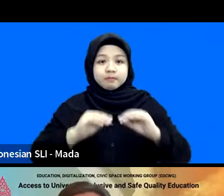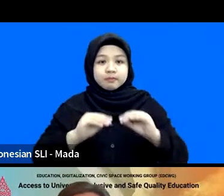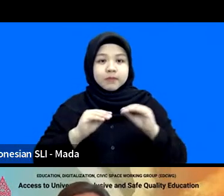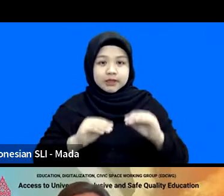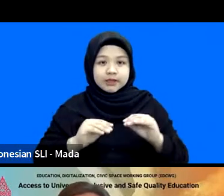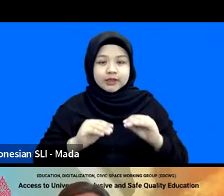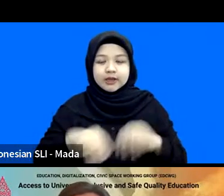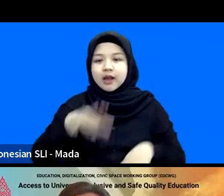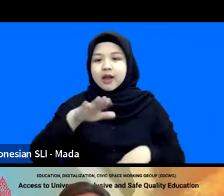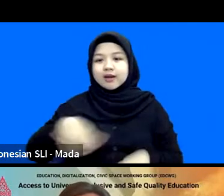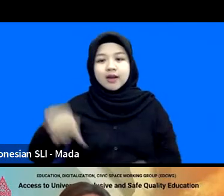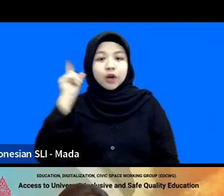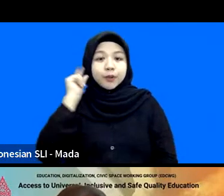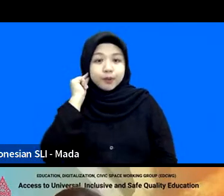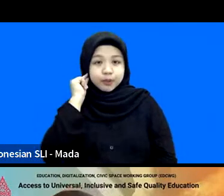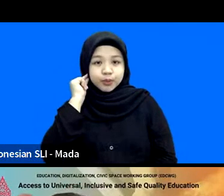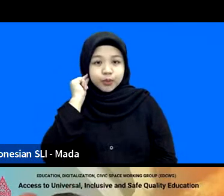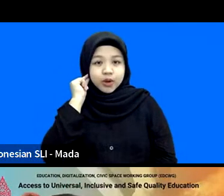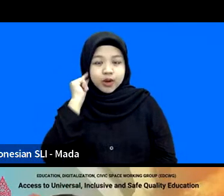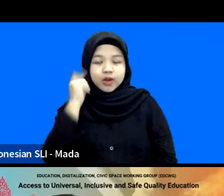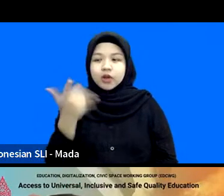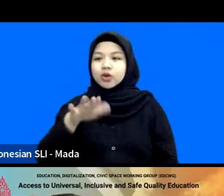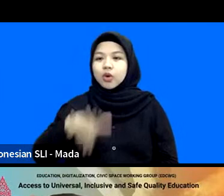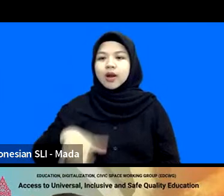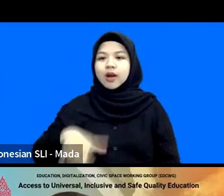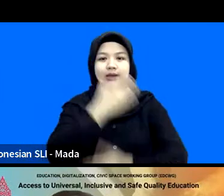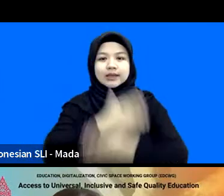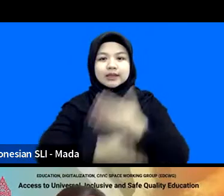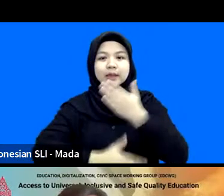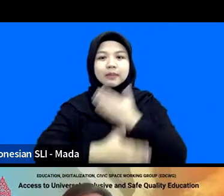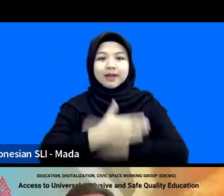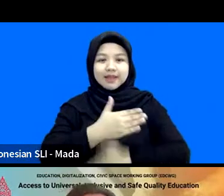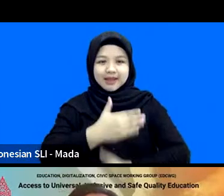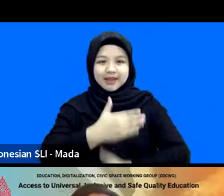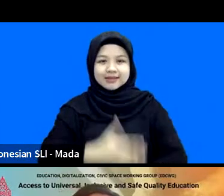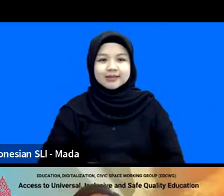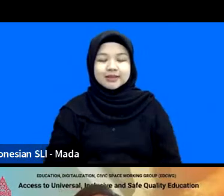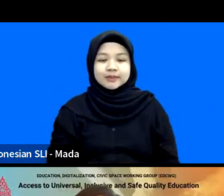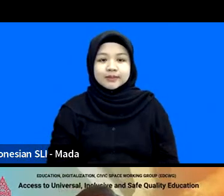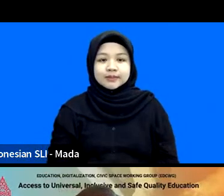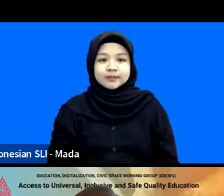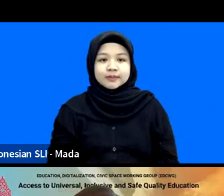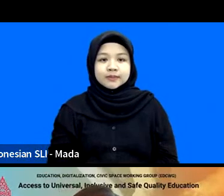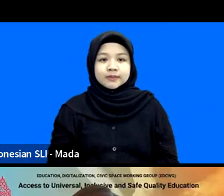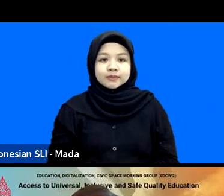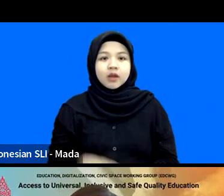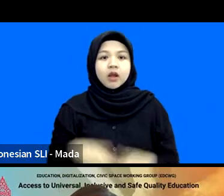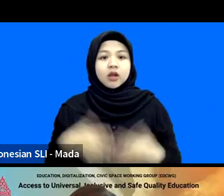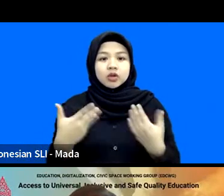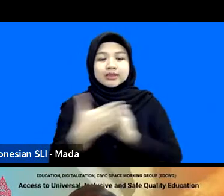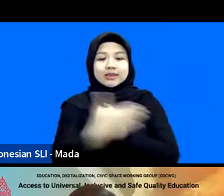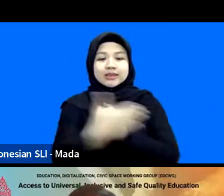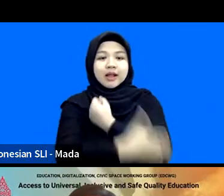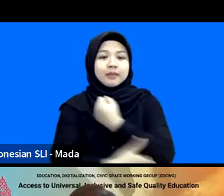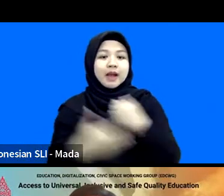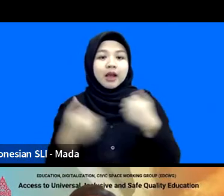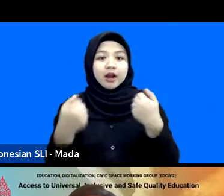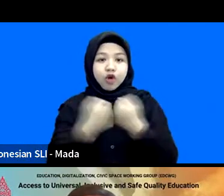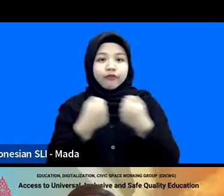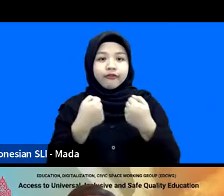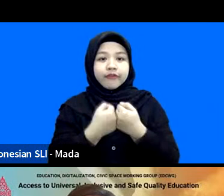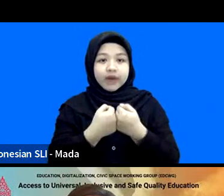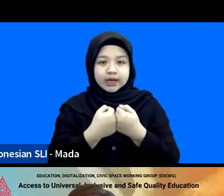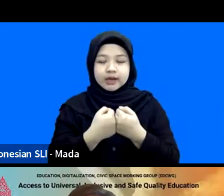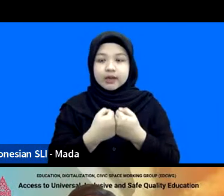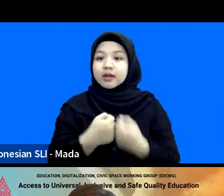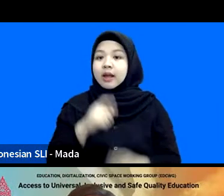environment. And we also had Dr. Jigar presented initiatives to provide creative approaches of learning and teaching during